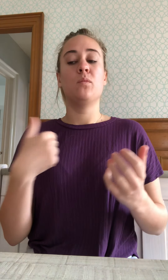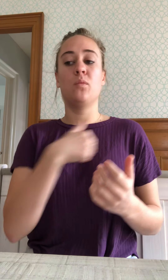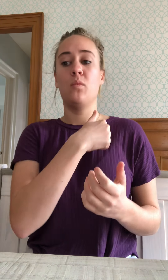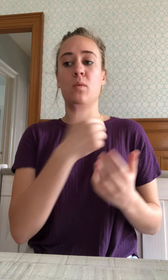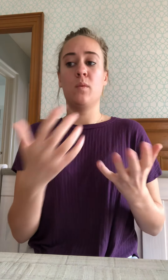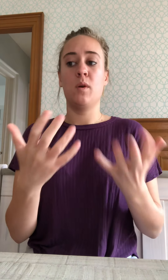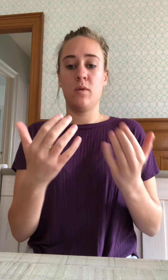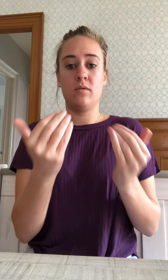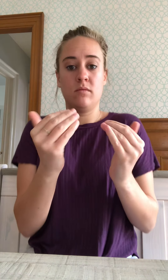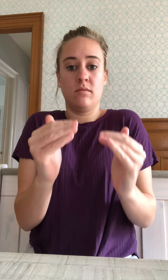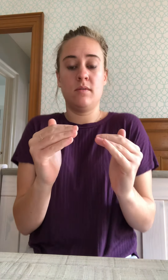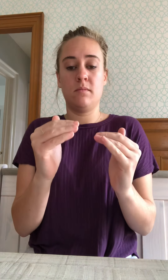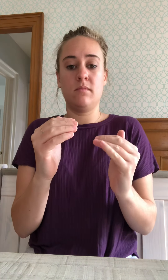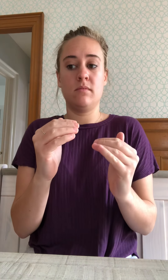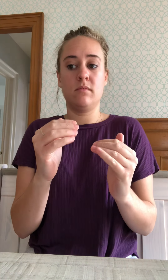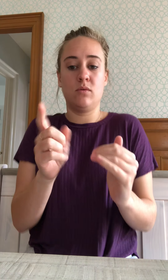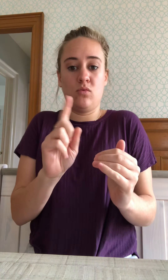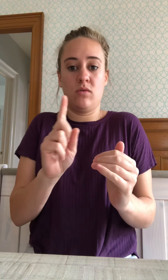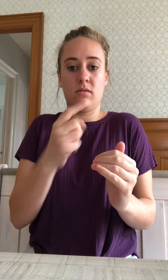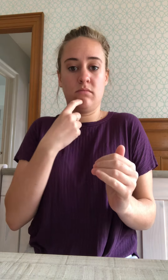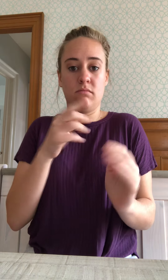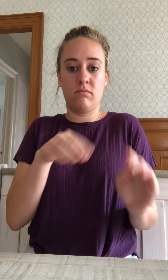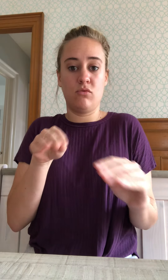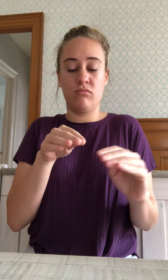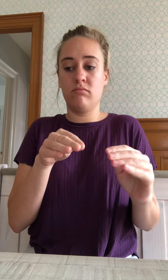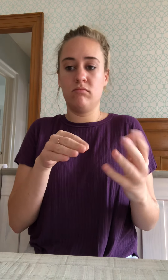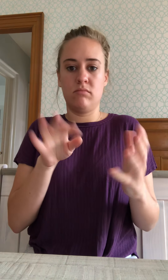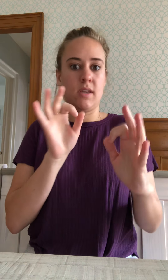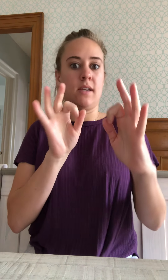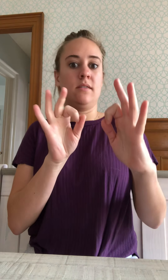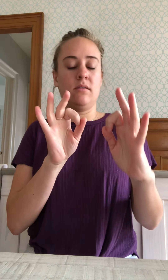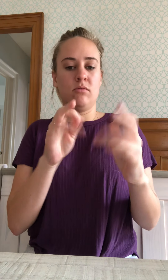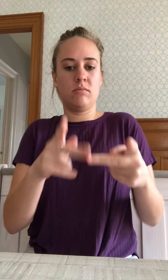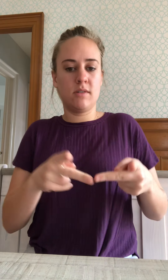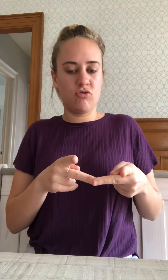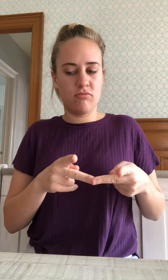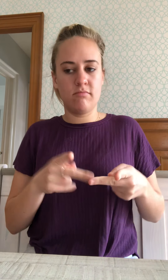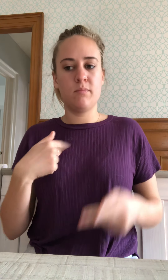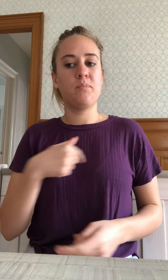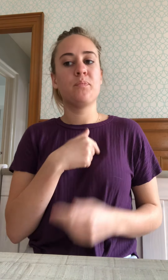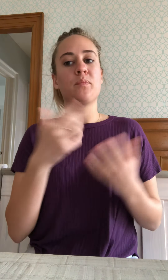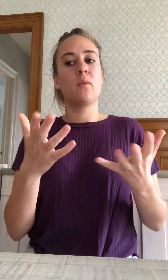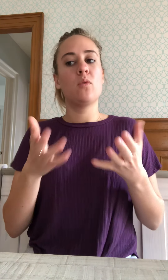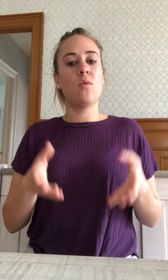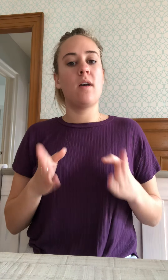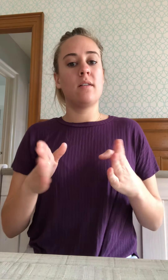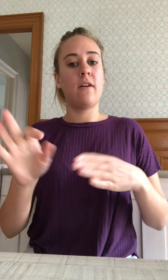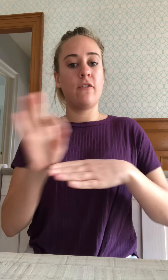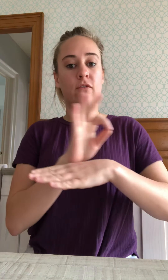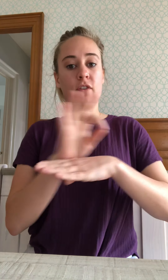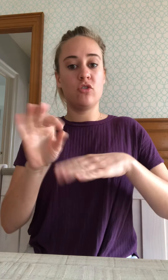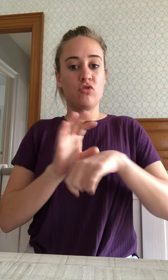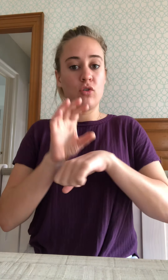moved positions, the ideal positions. We want to allow functional forces to act